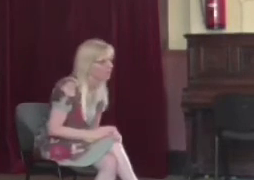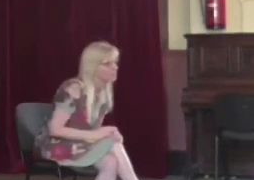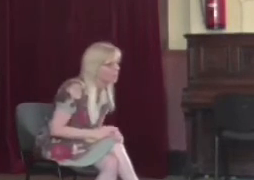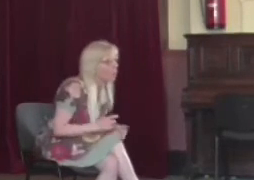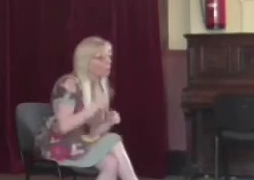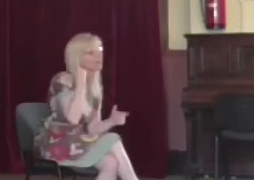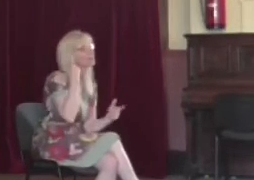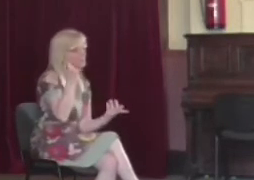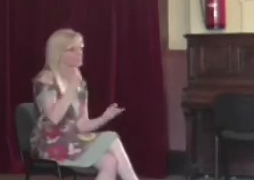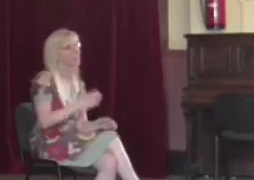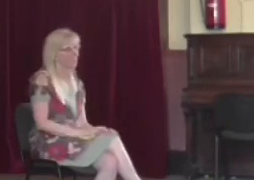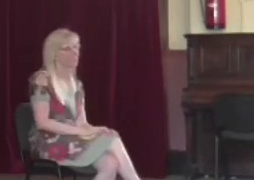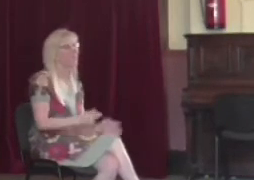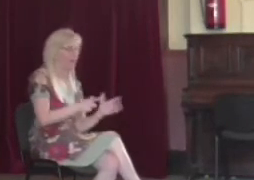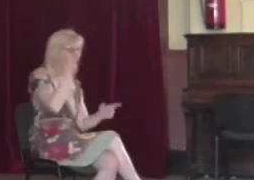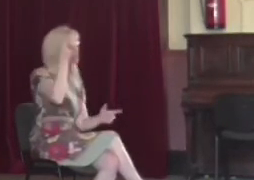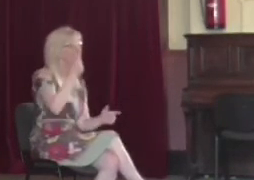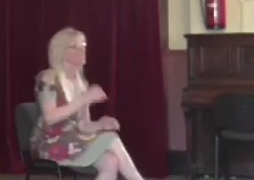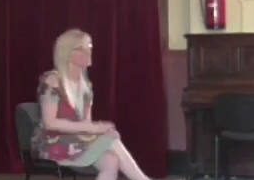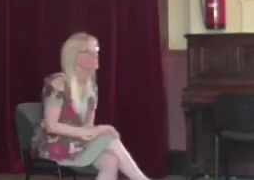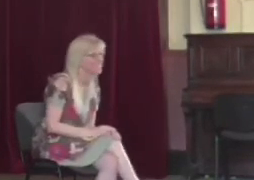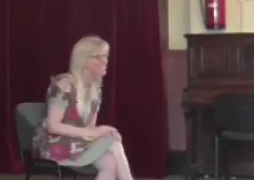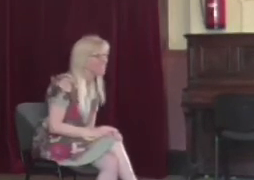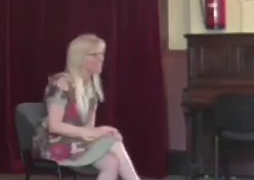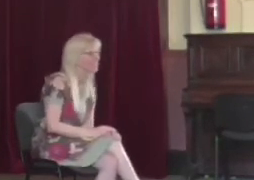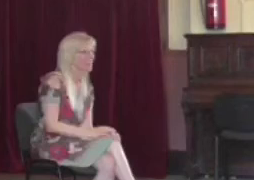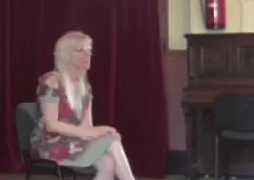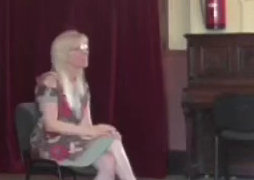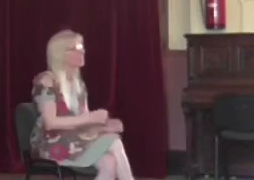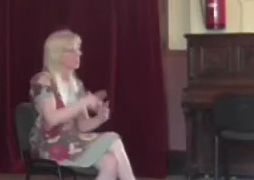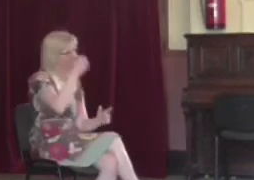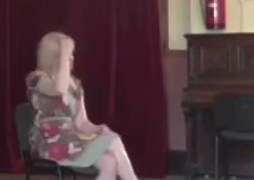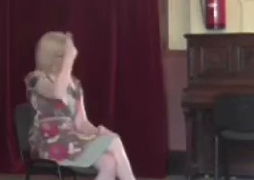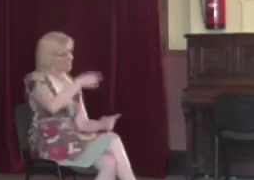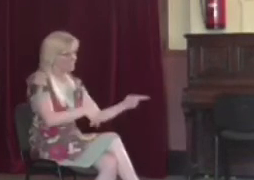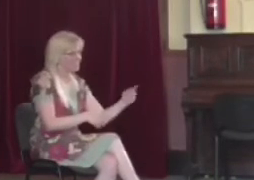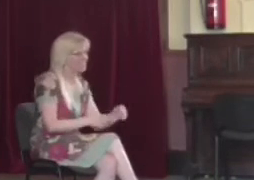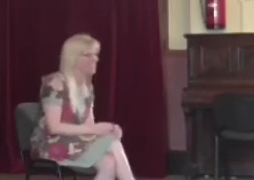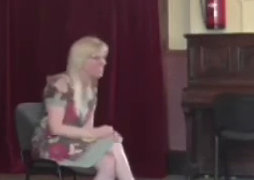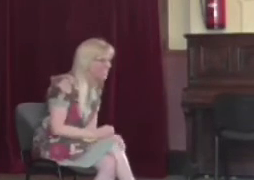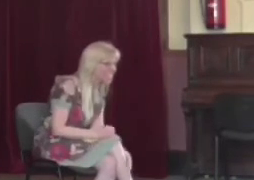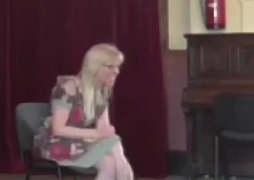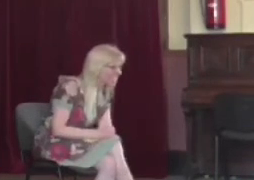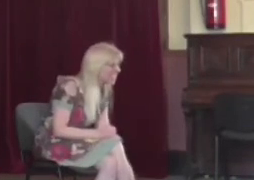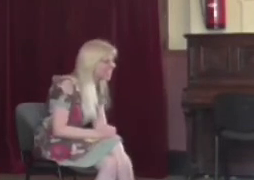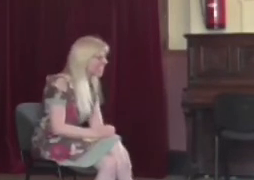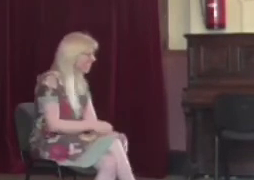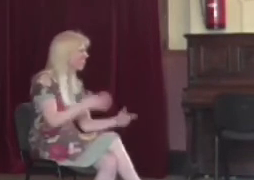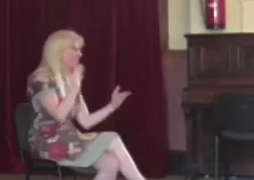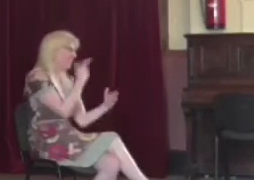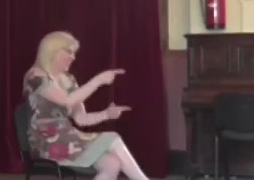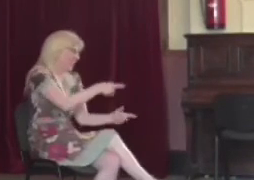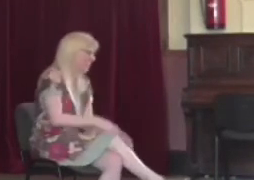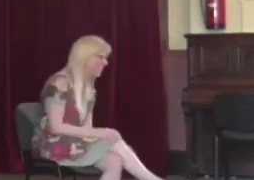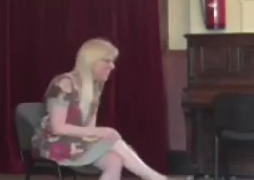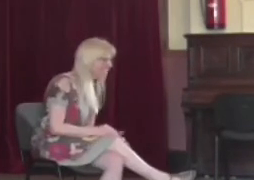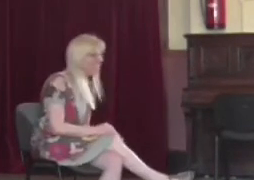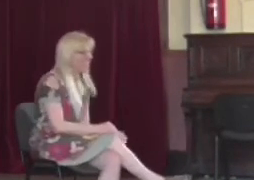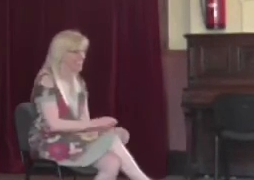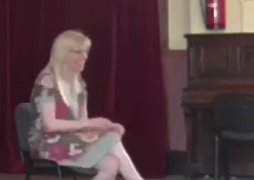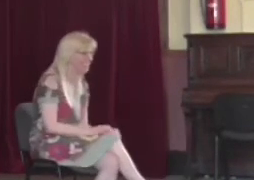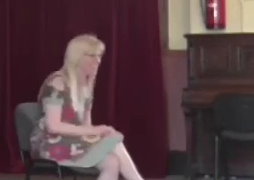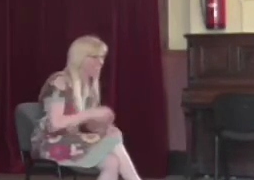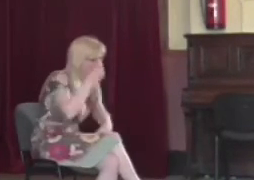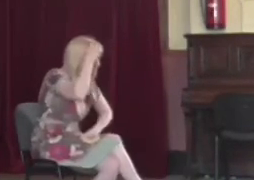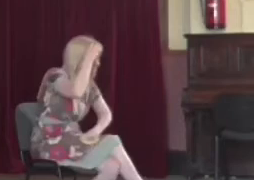people? What's going to stop me from doing that? Probably my dog from eating all their food. Or my four-year-old